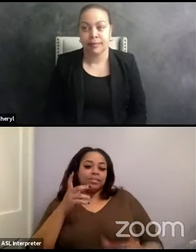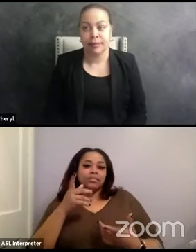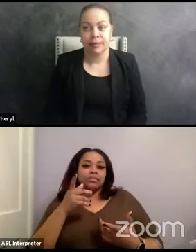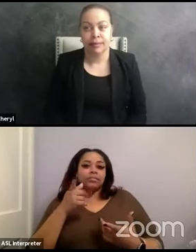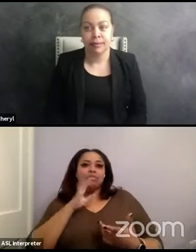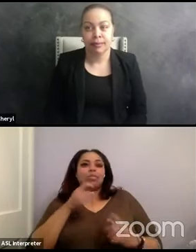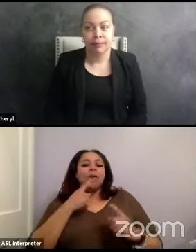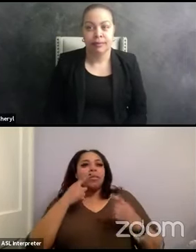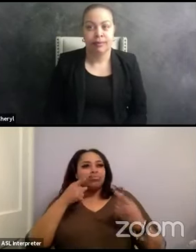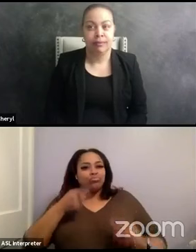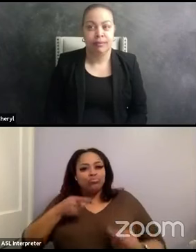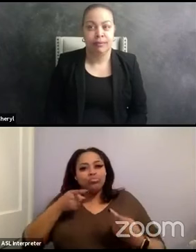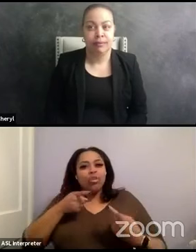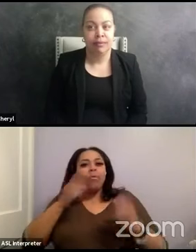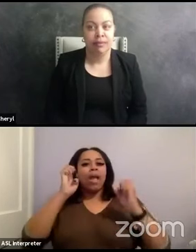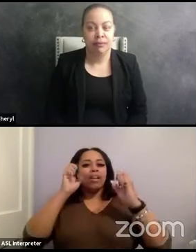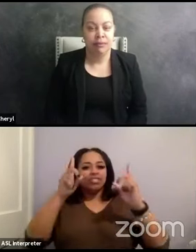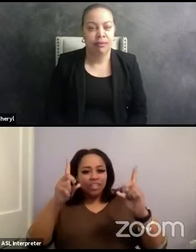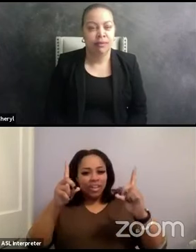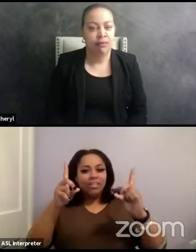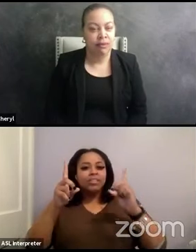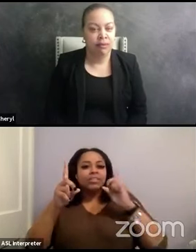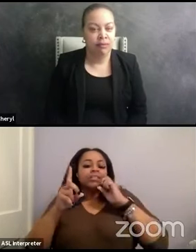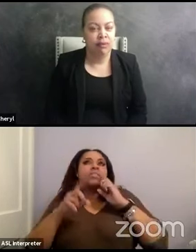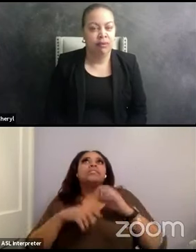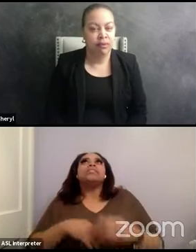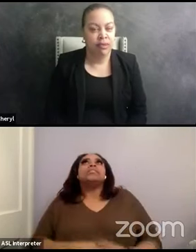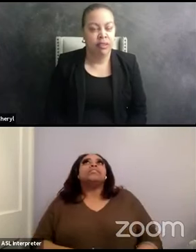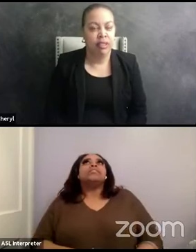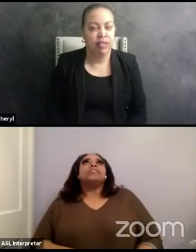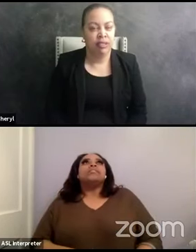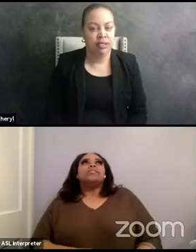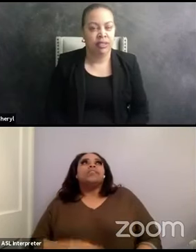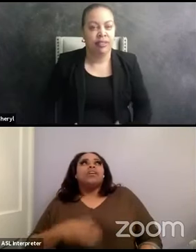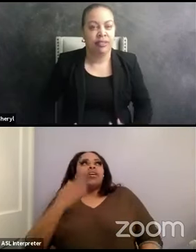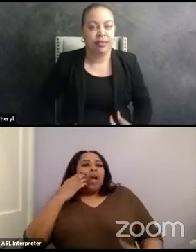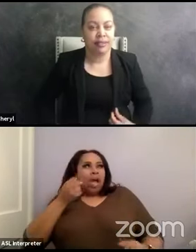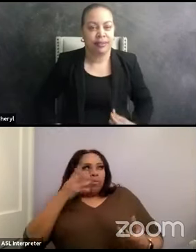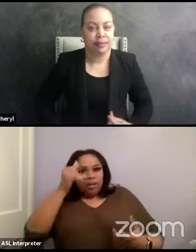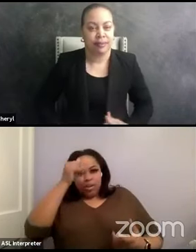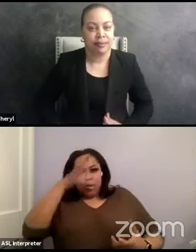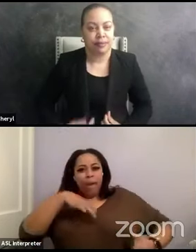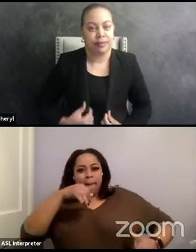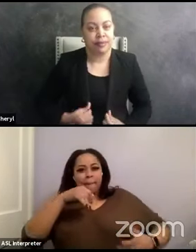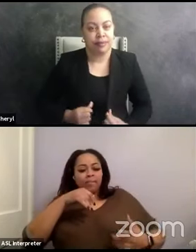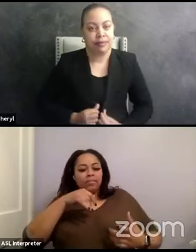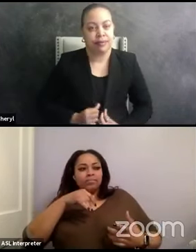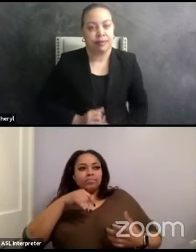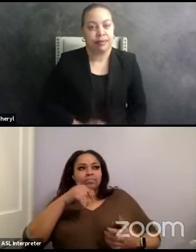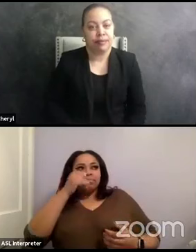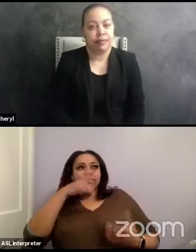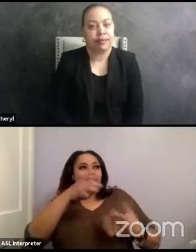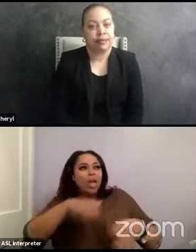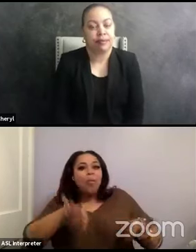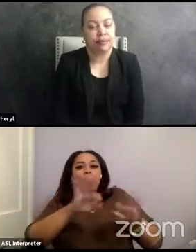like education and like knowing how much white men place importance on